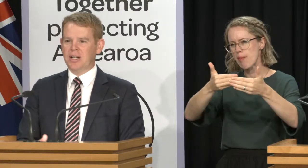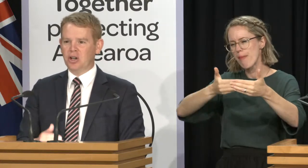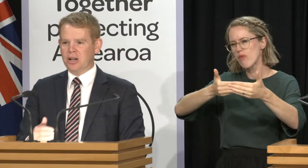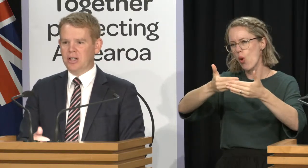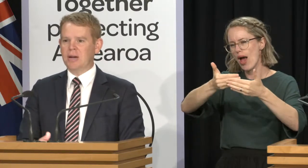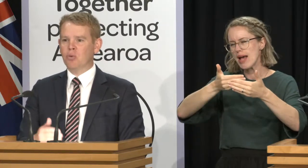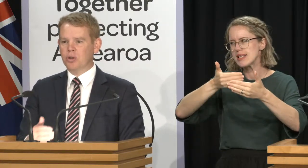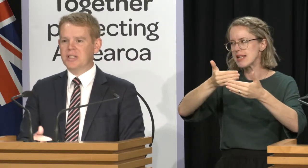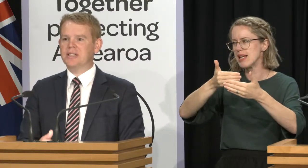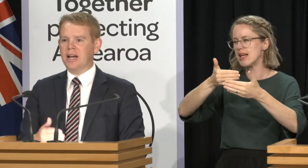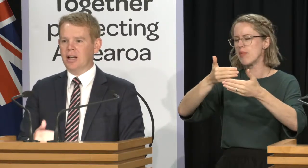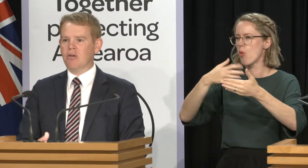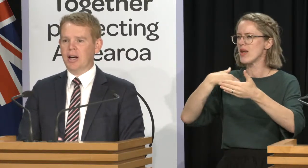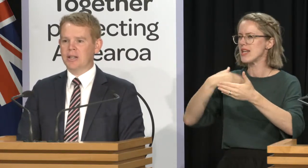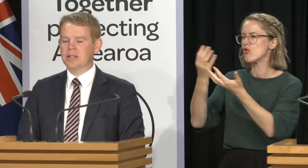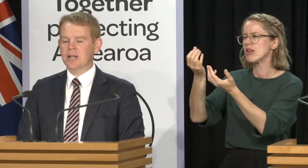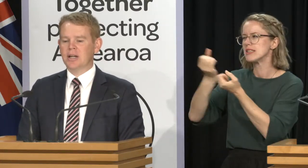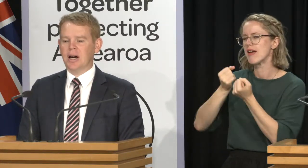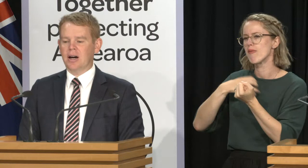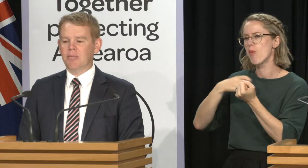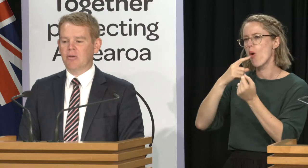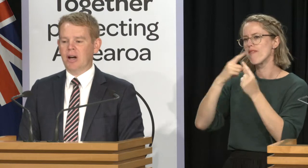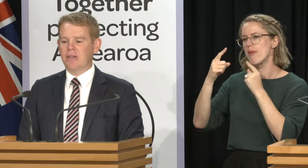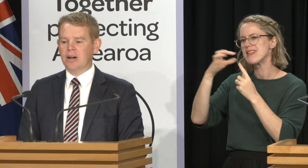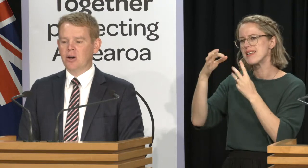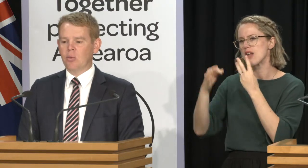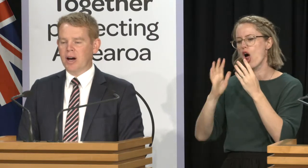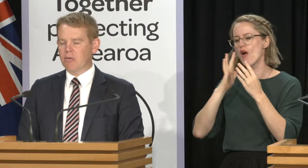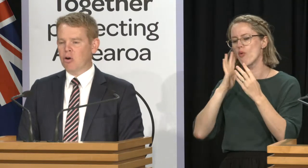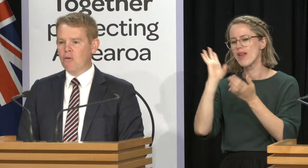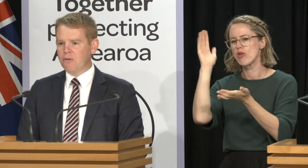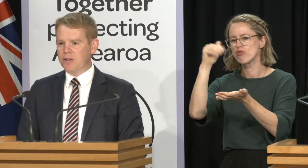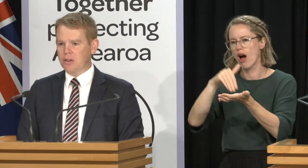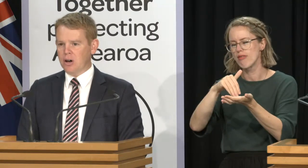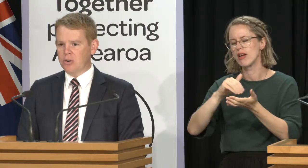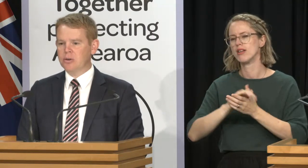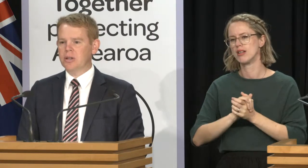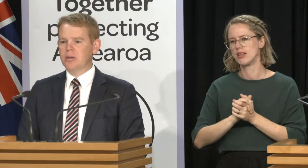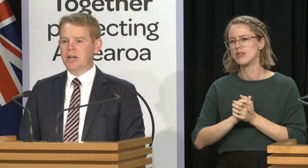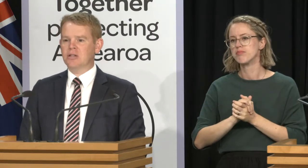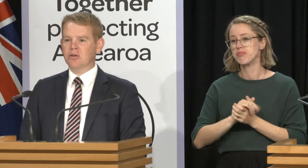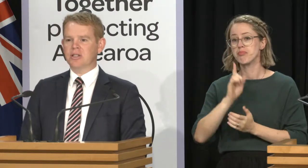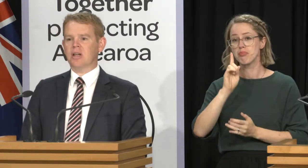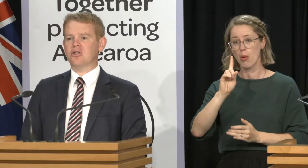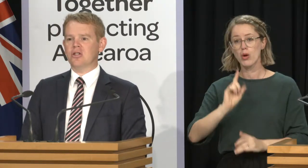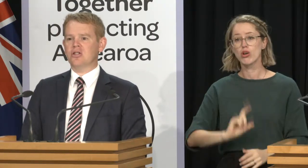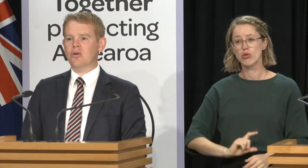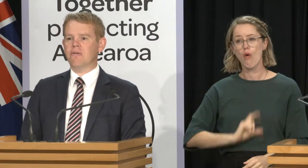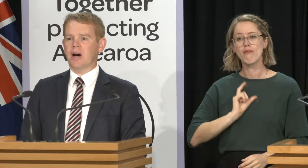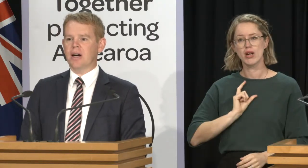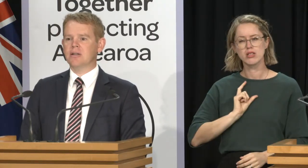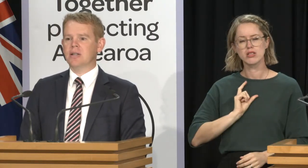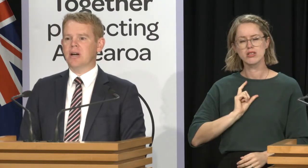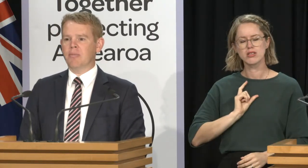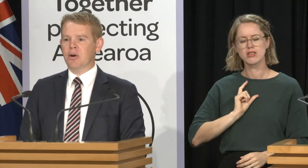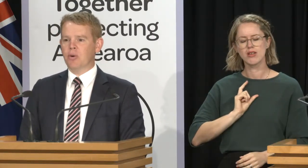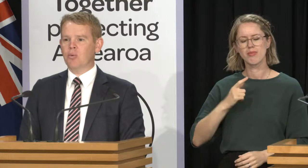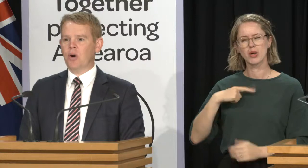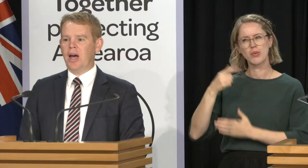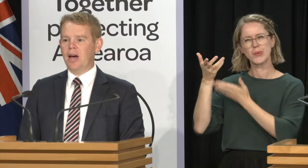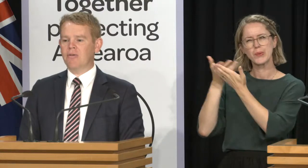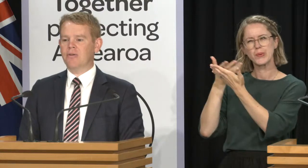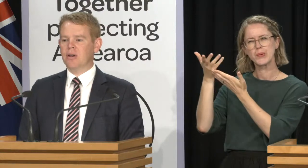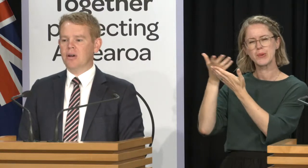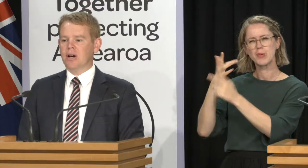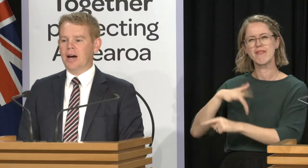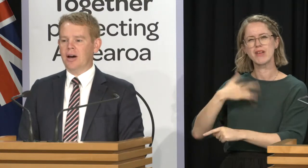to really kind of get more detail around that. We are confident, though, based on discussions so far, that we